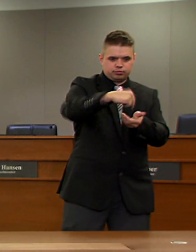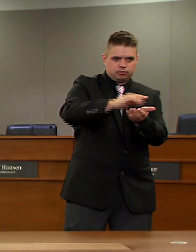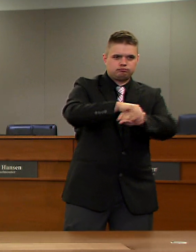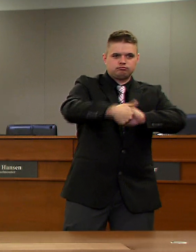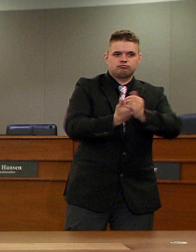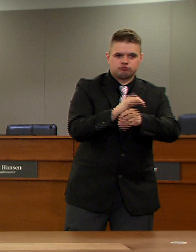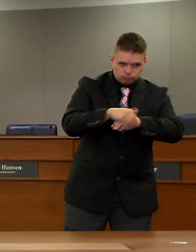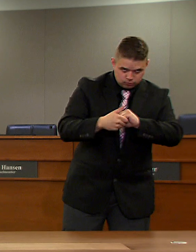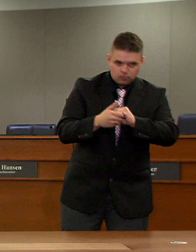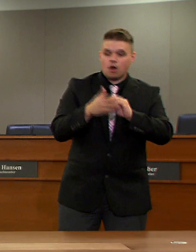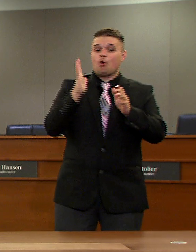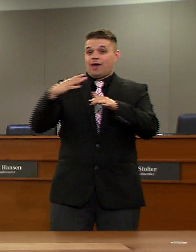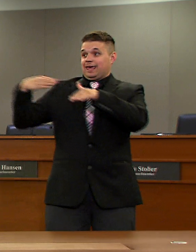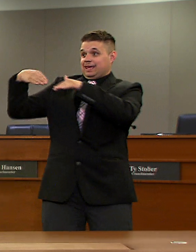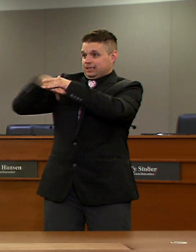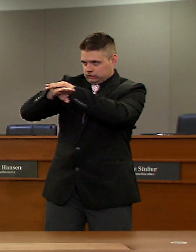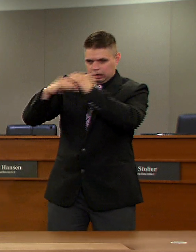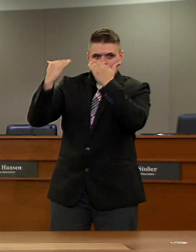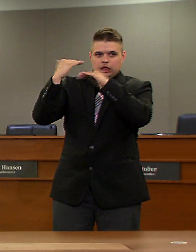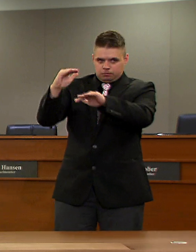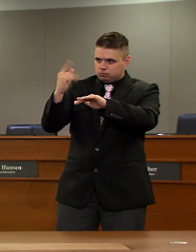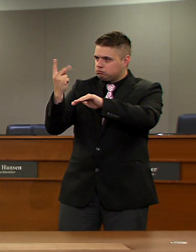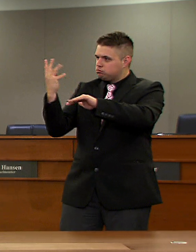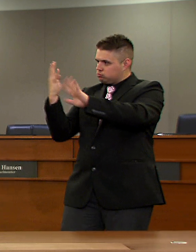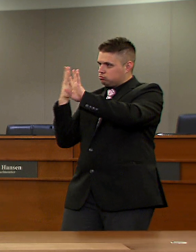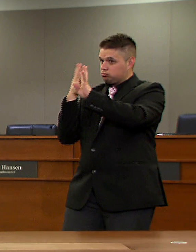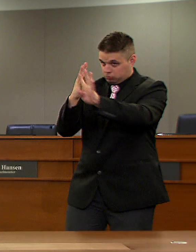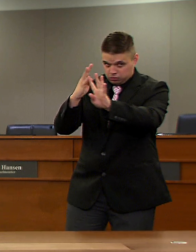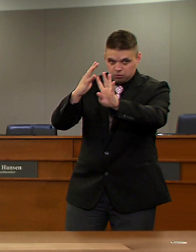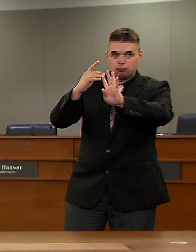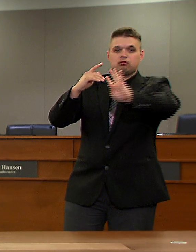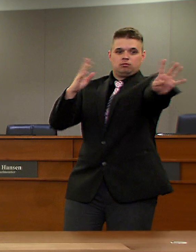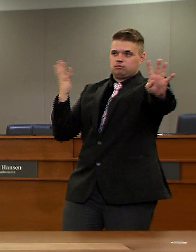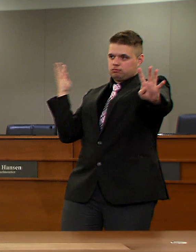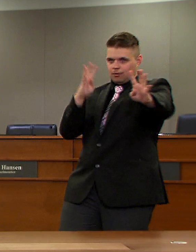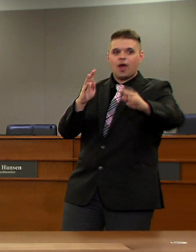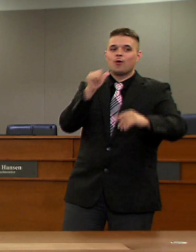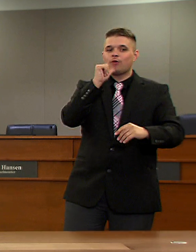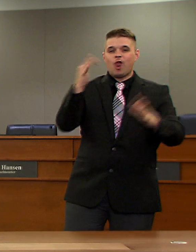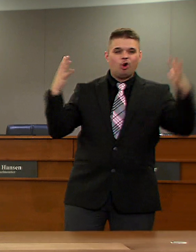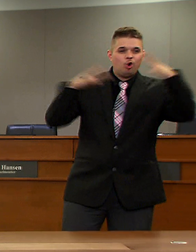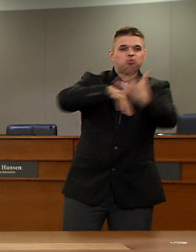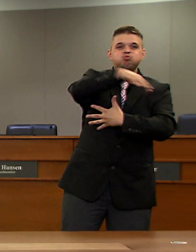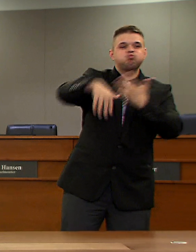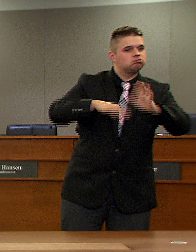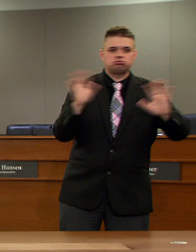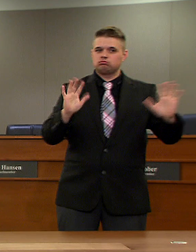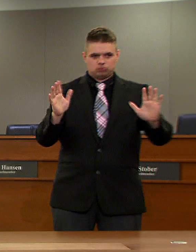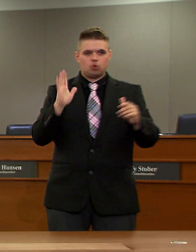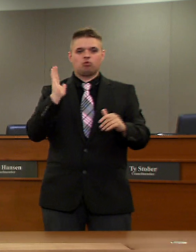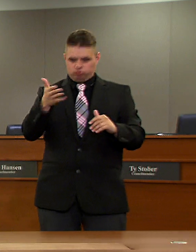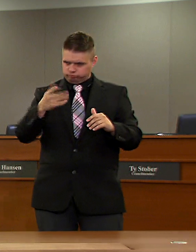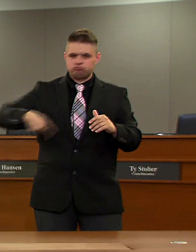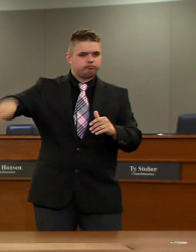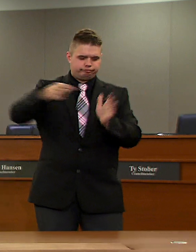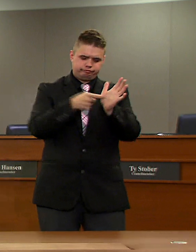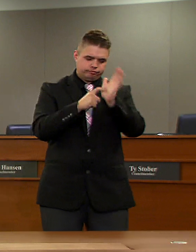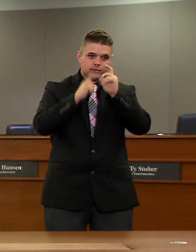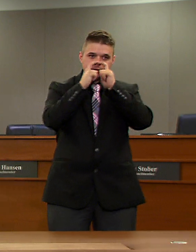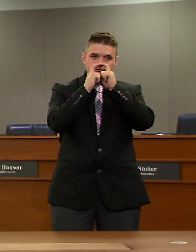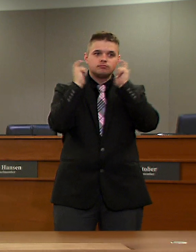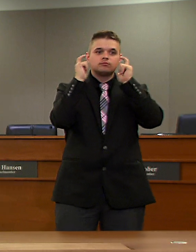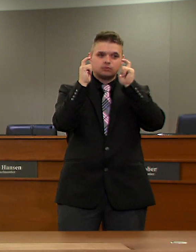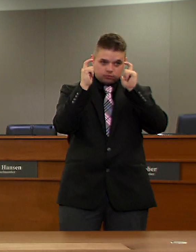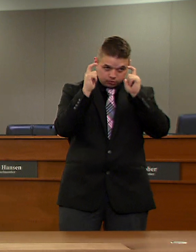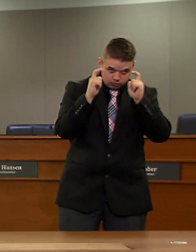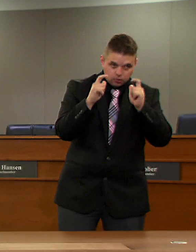points. Staff and vendors will wear face coverings. and no dogs will be allowed at the